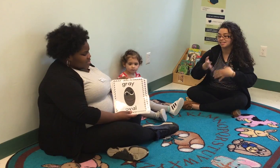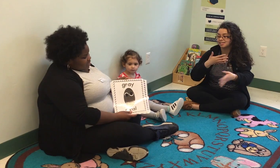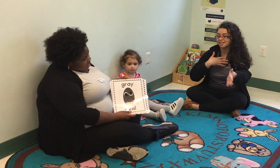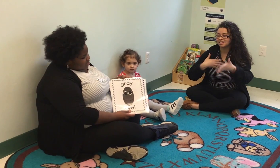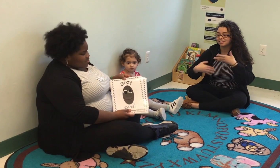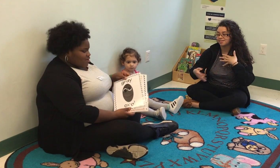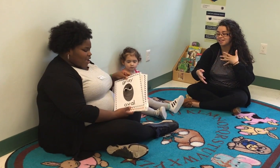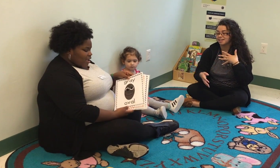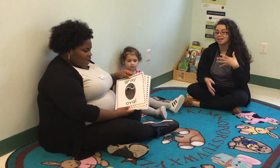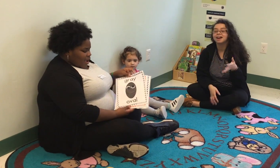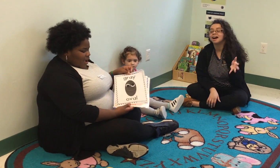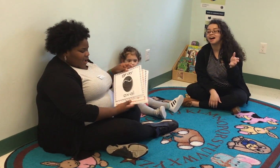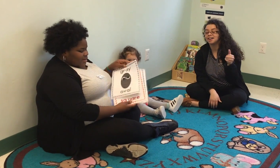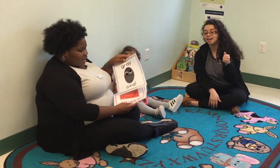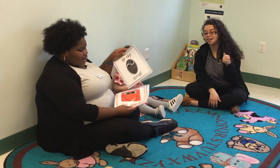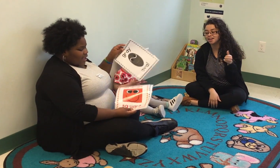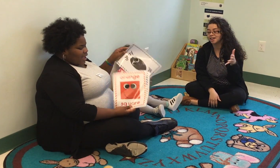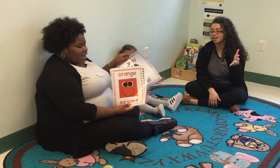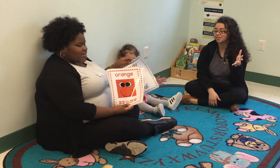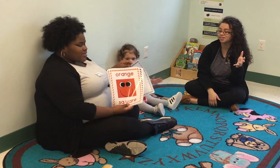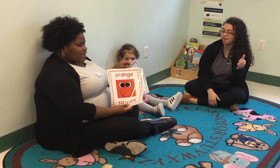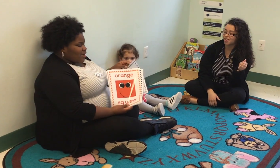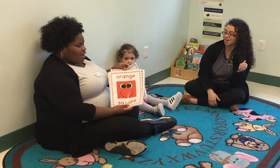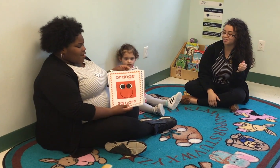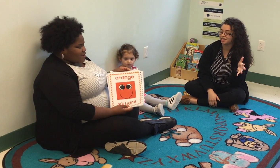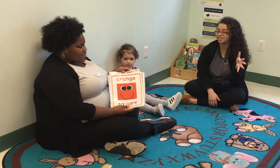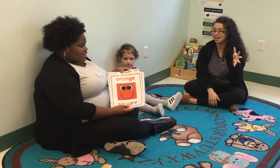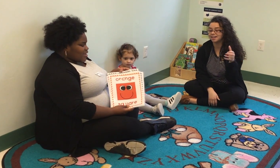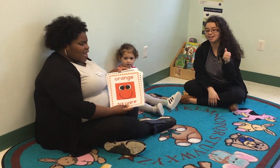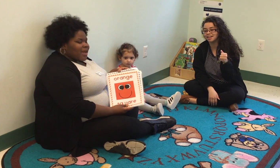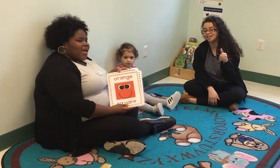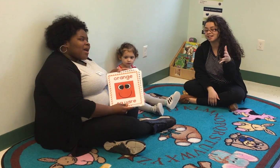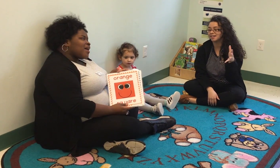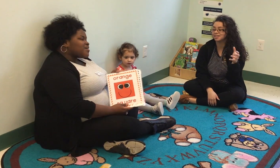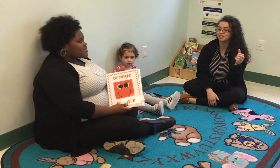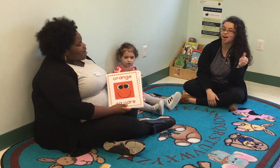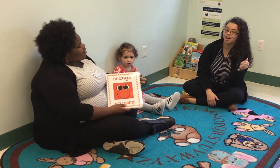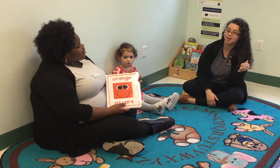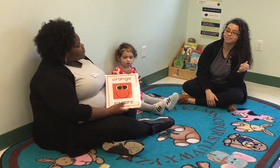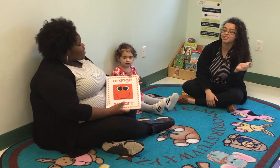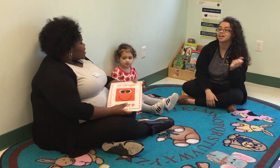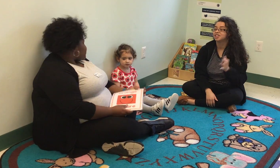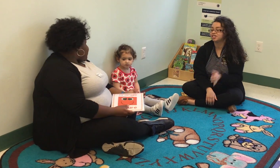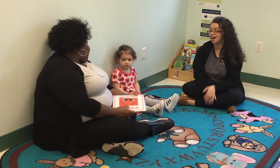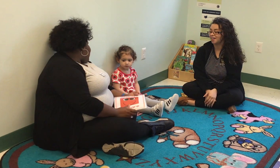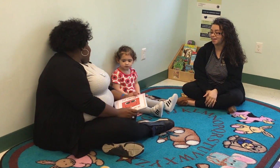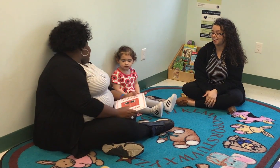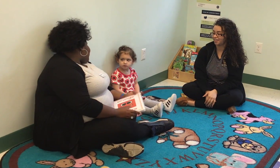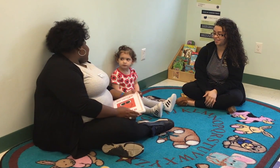grease is gray, another heart is orange, another heart is orange. Shout